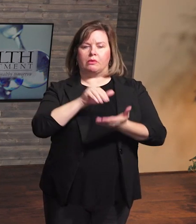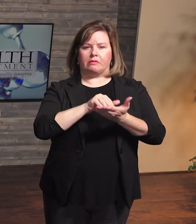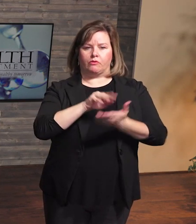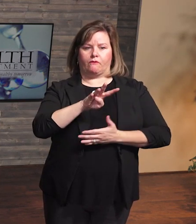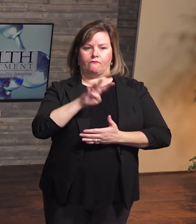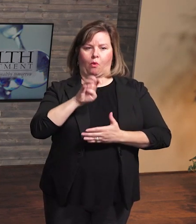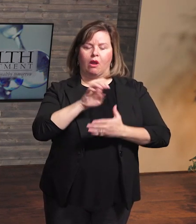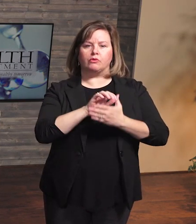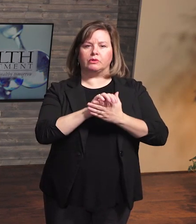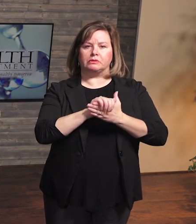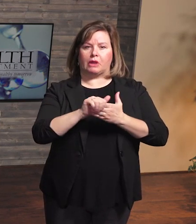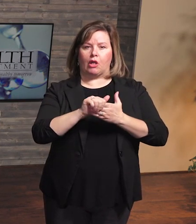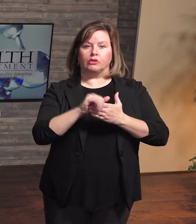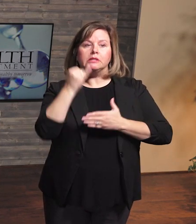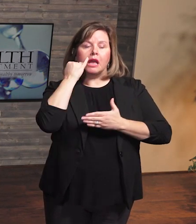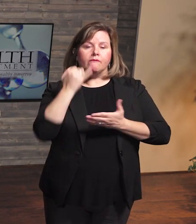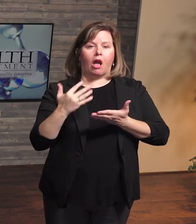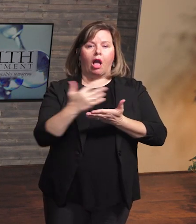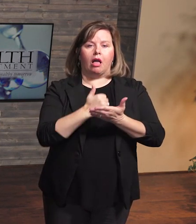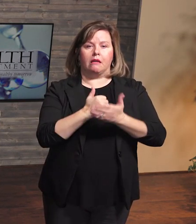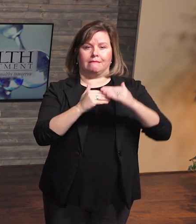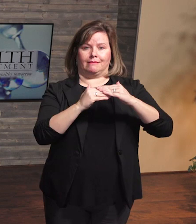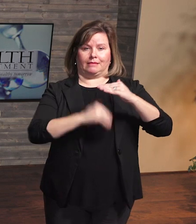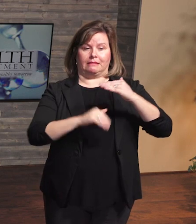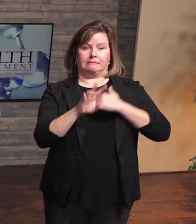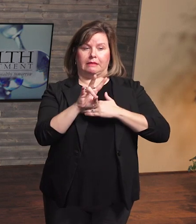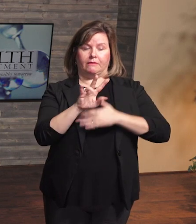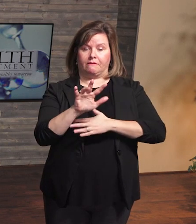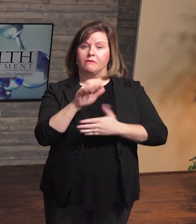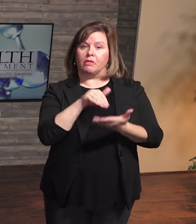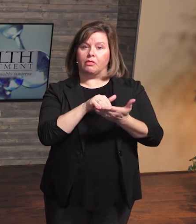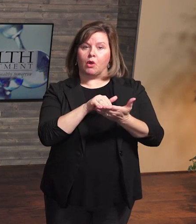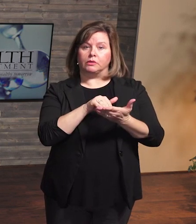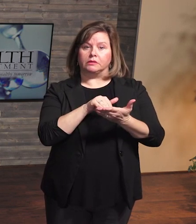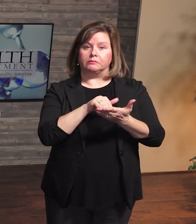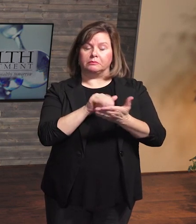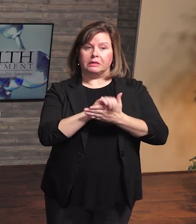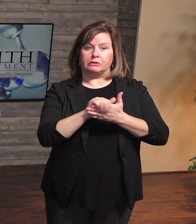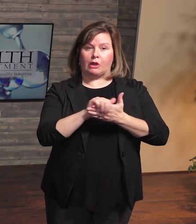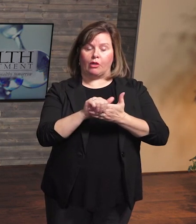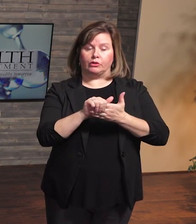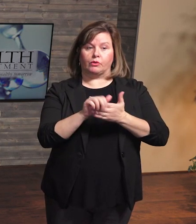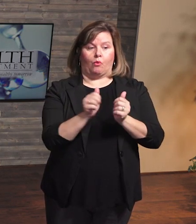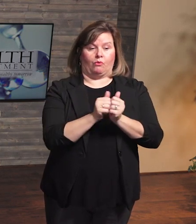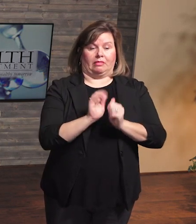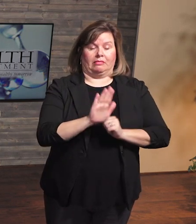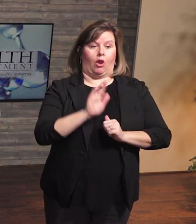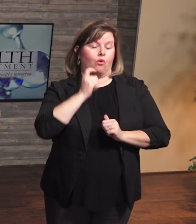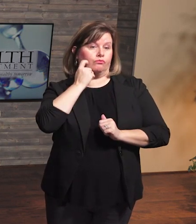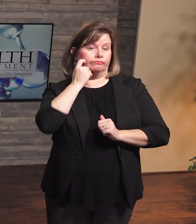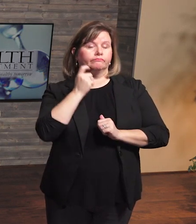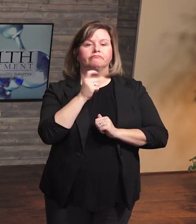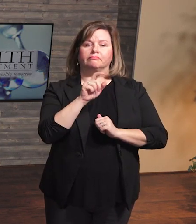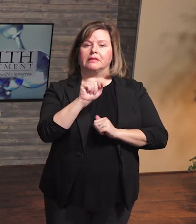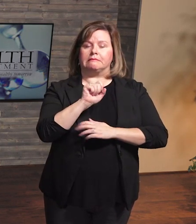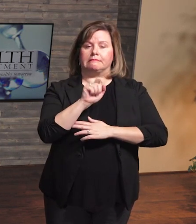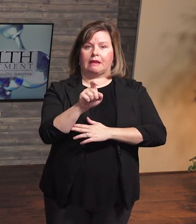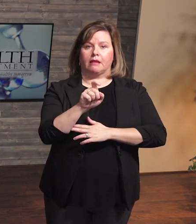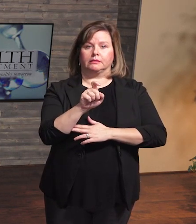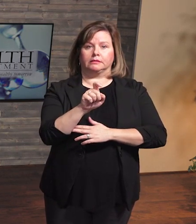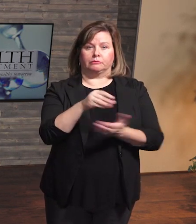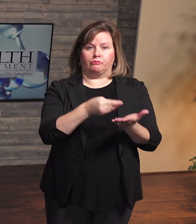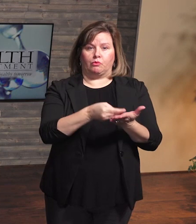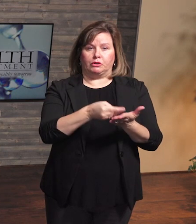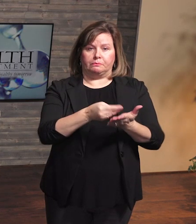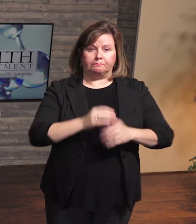tax return, and then $500 for every dependent child. This is important to us in public health, not usually because we